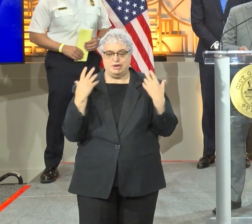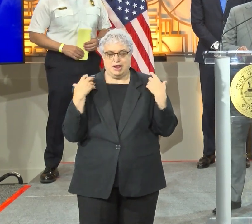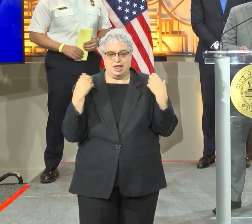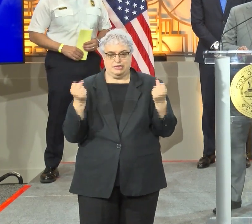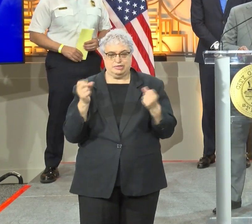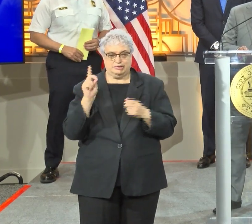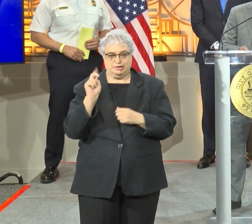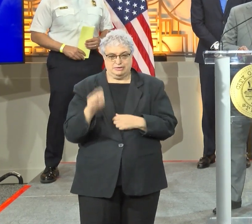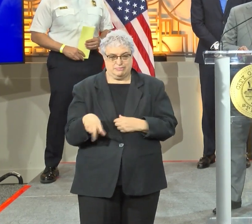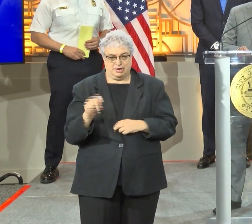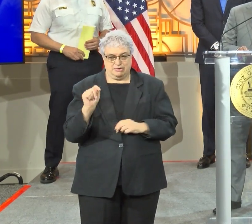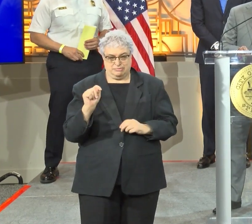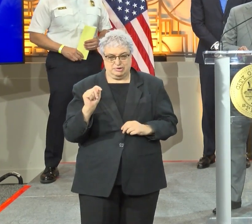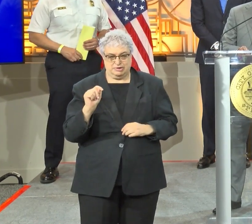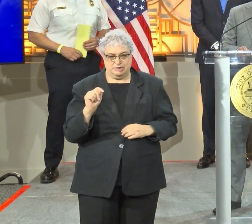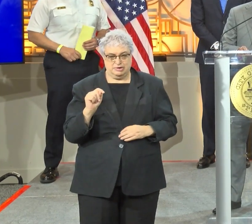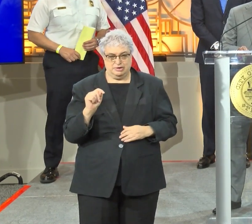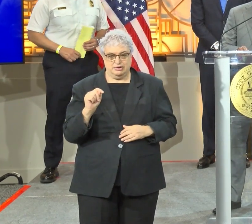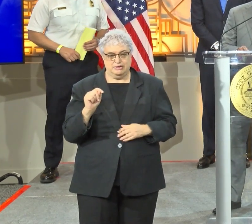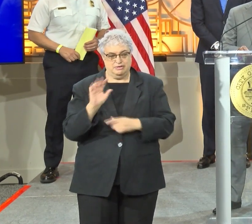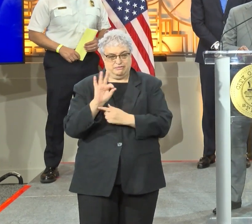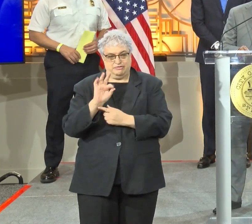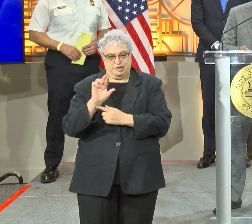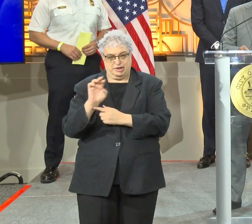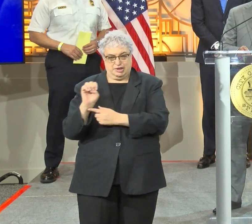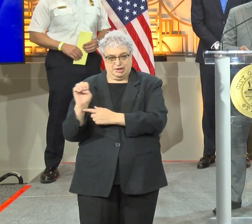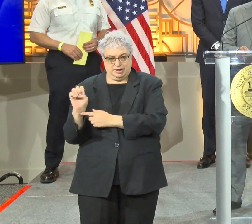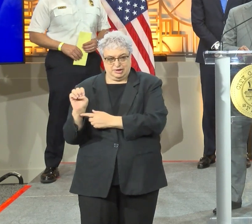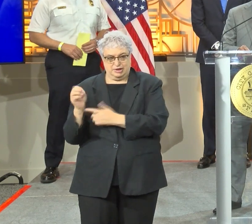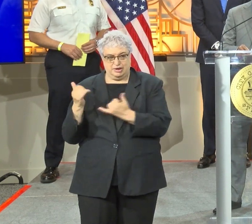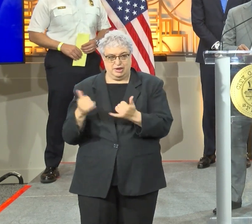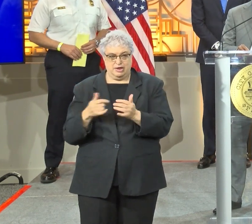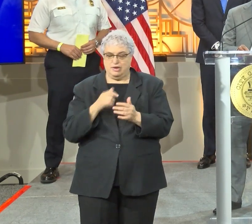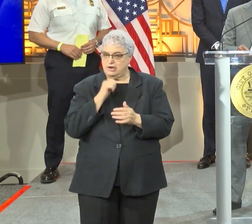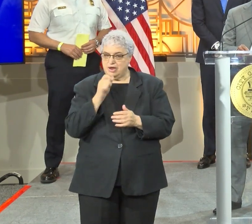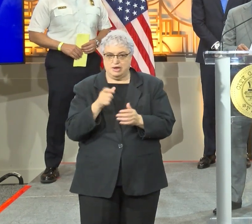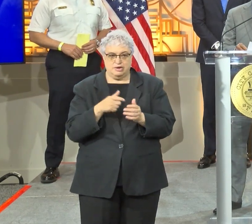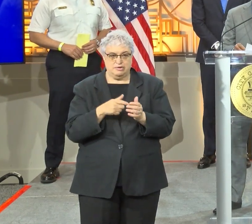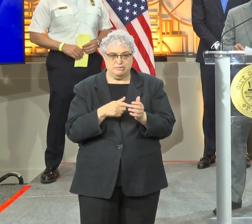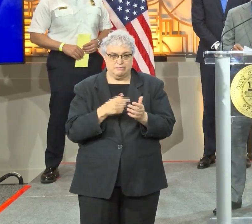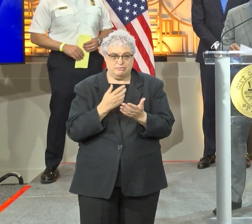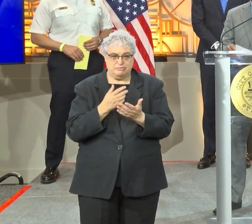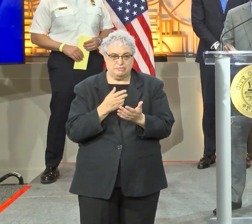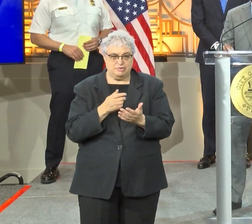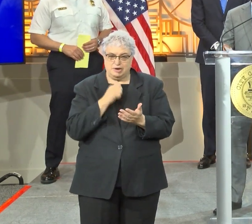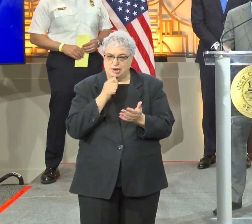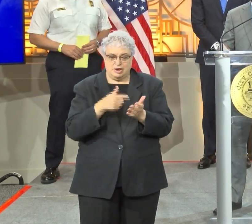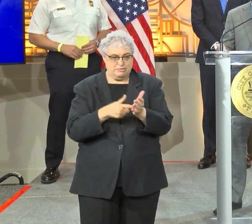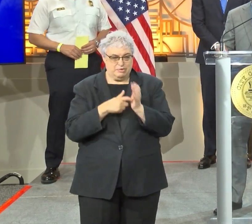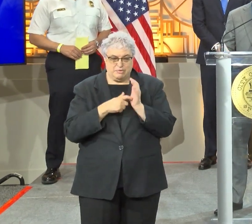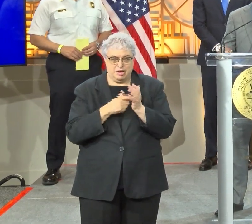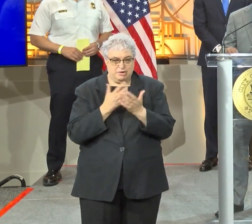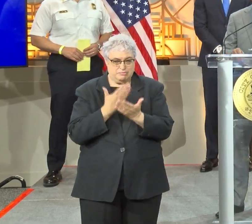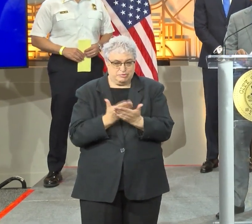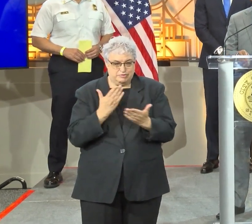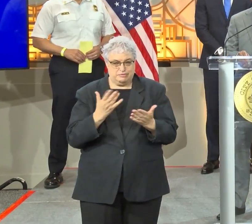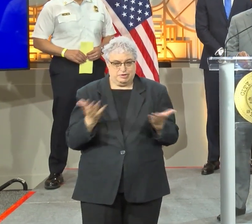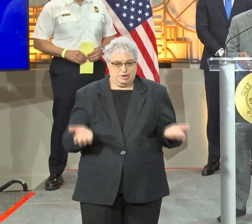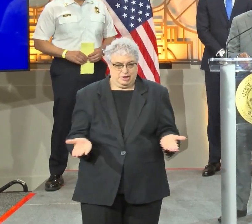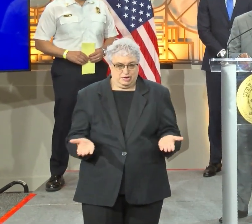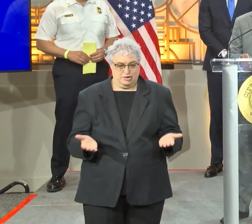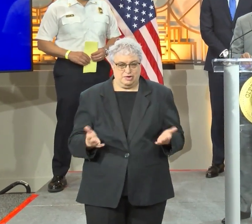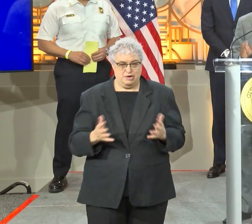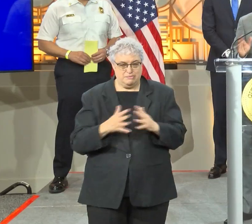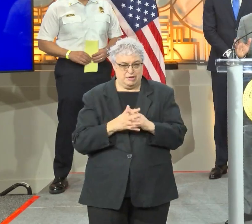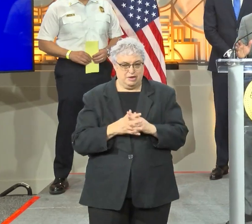affiliate is free and does not require proof of residence or citizenship. So doesn't cost